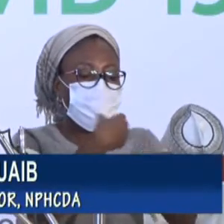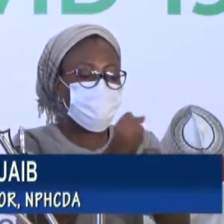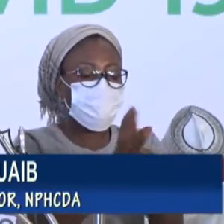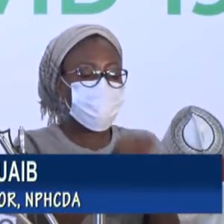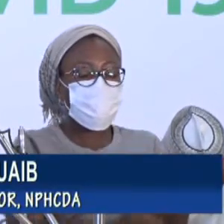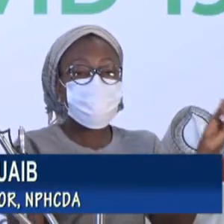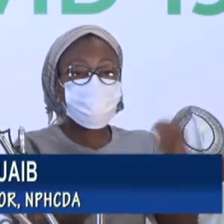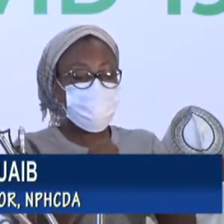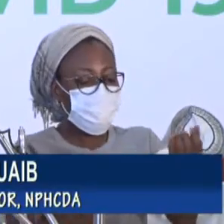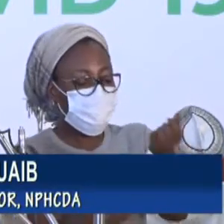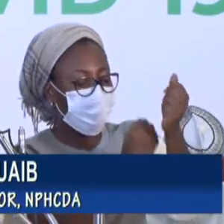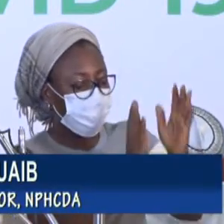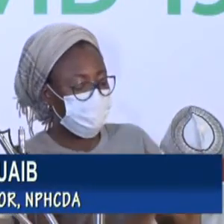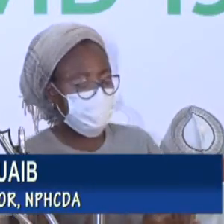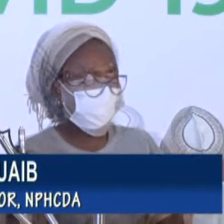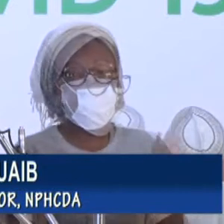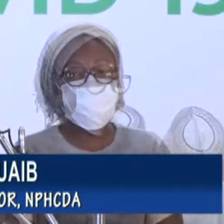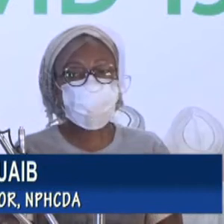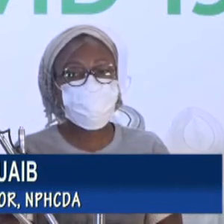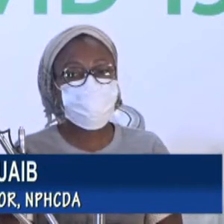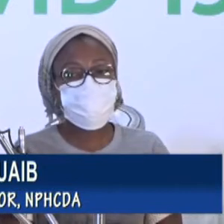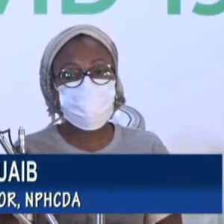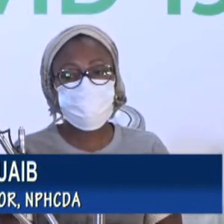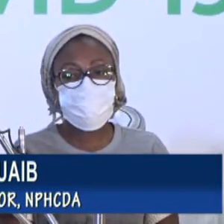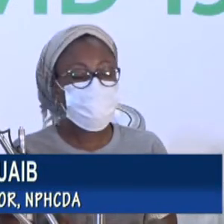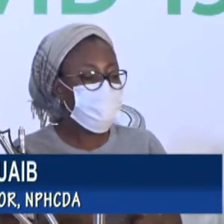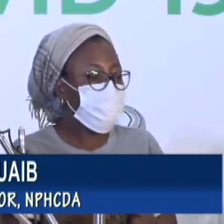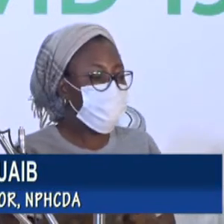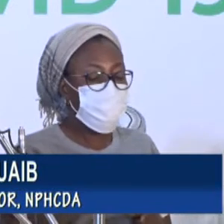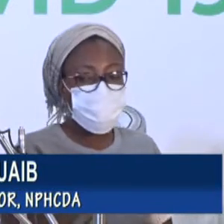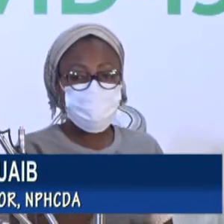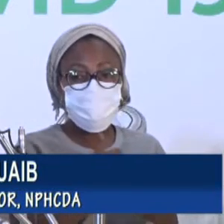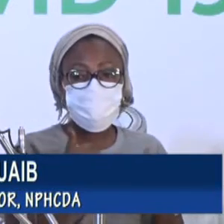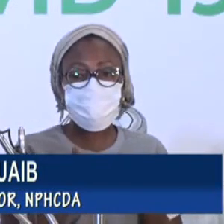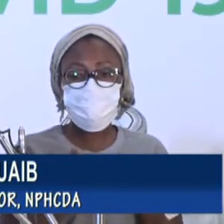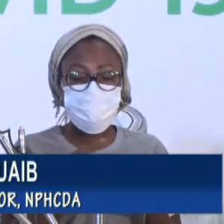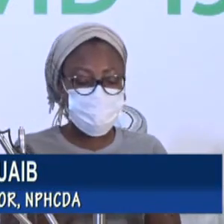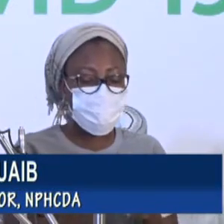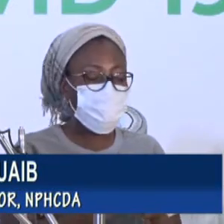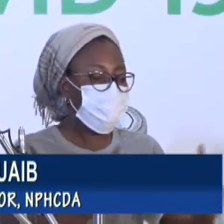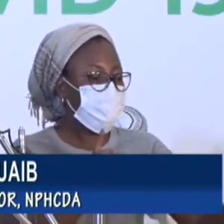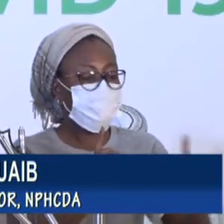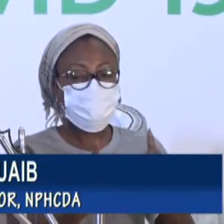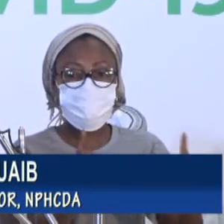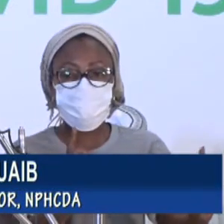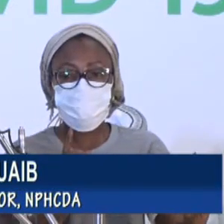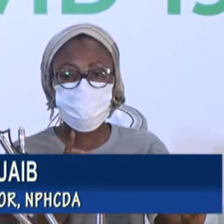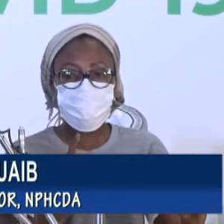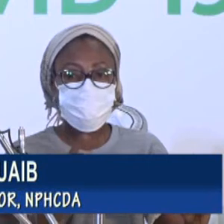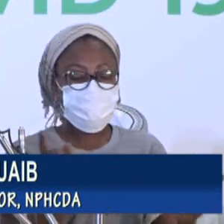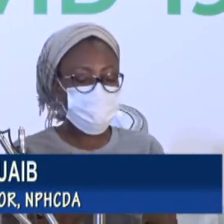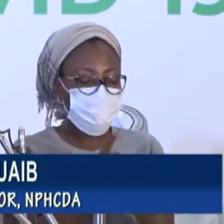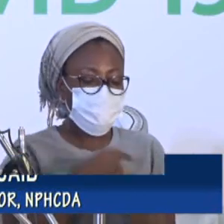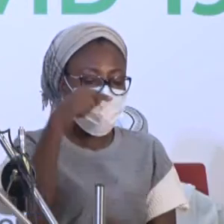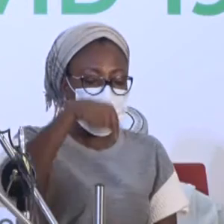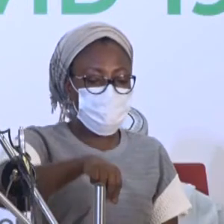donors and development partners. We also had the 2021 first quarter meeting with